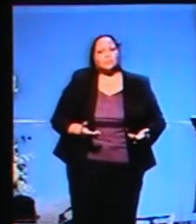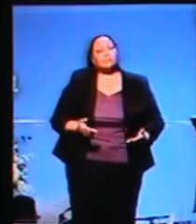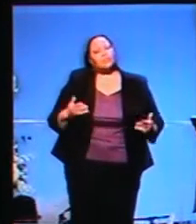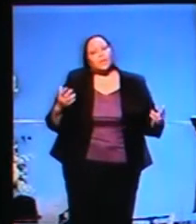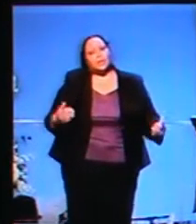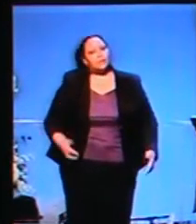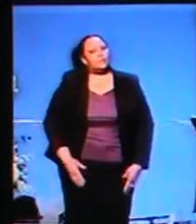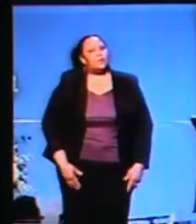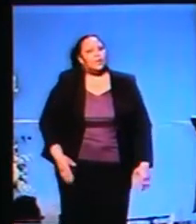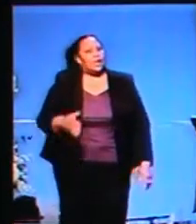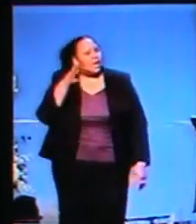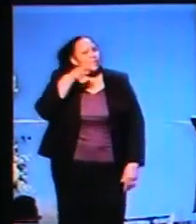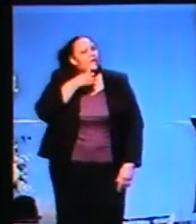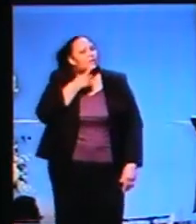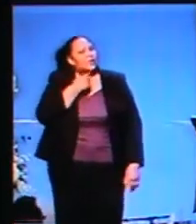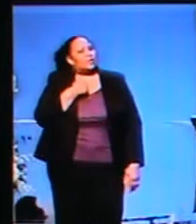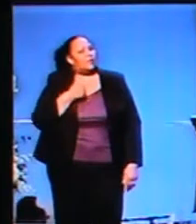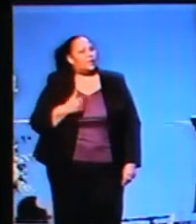Man said to me,